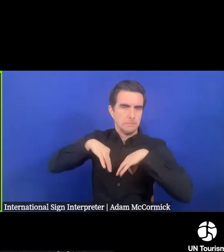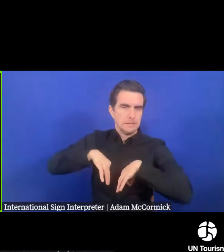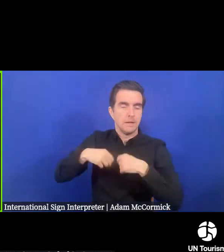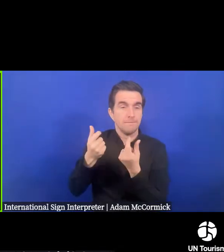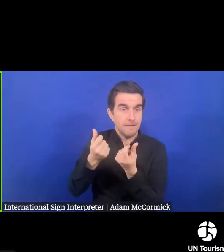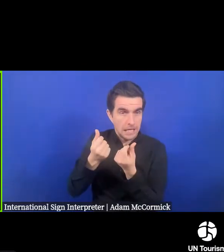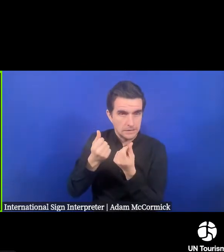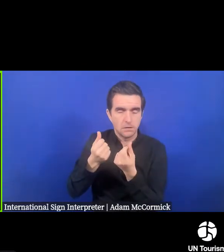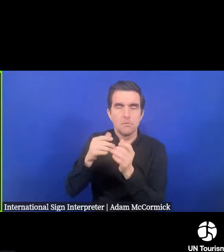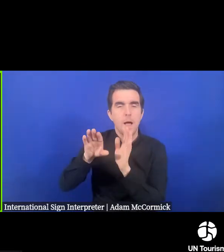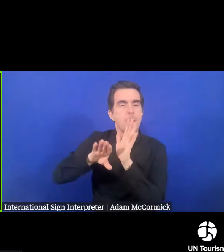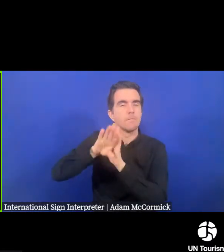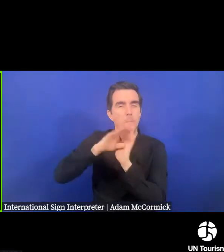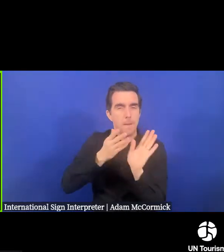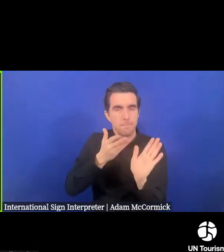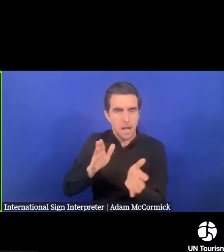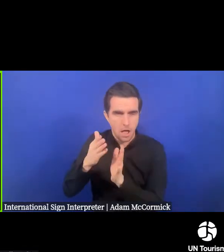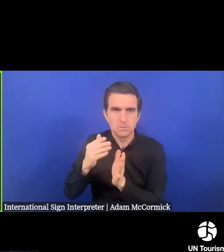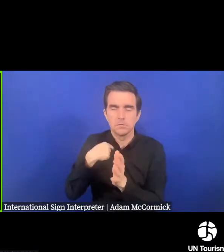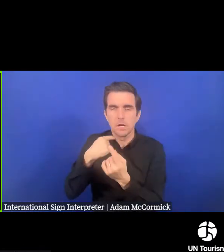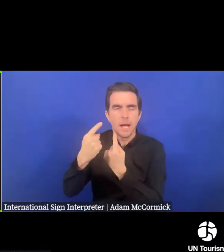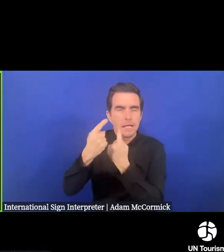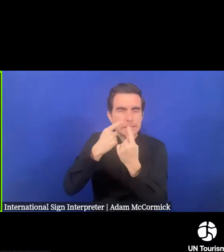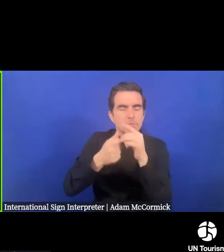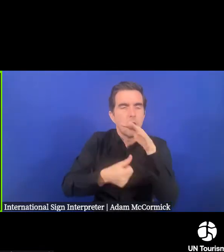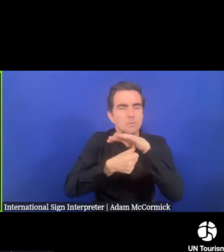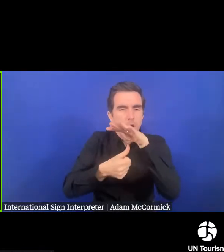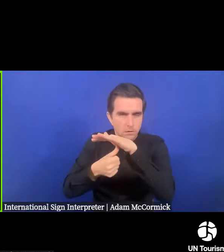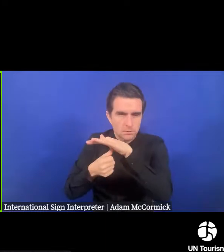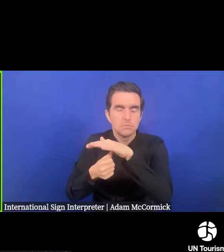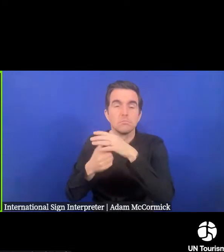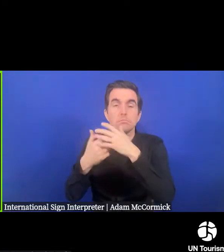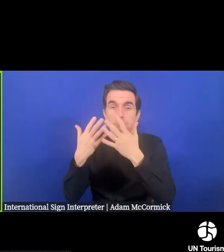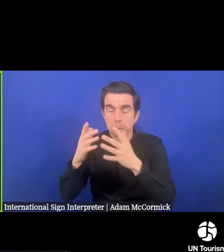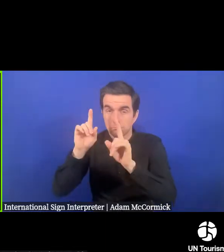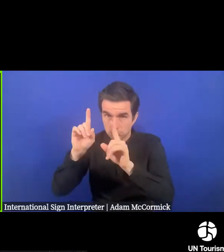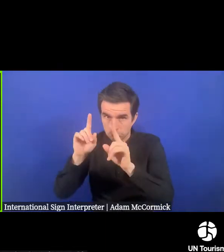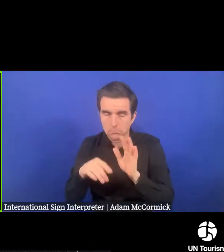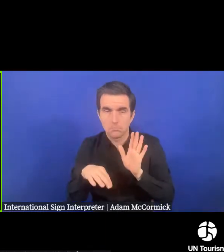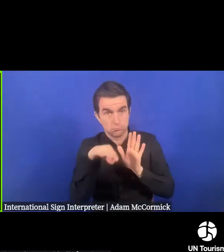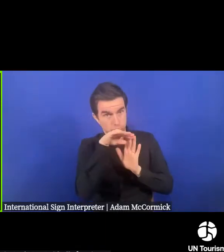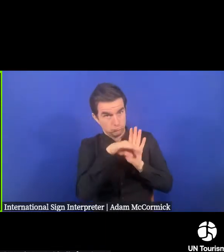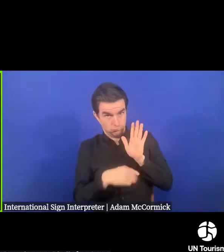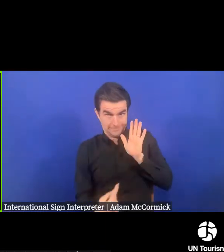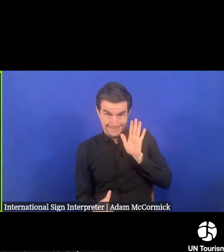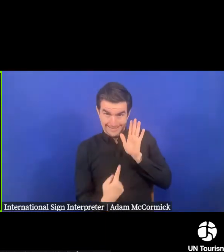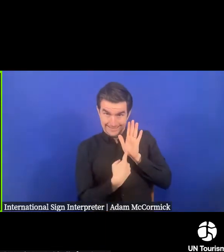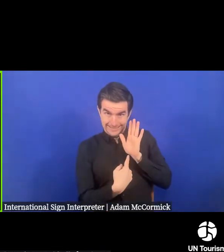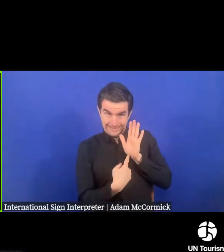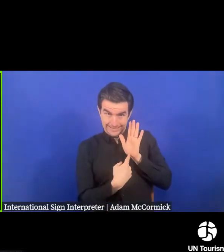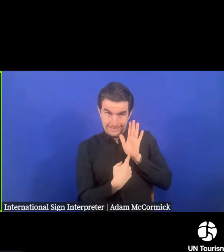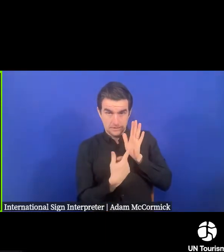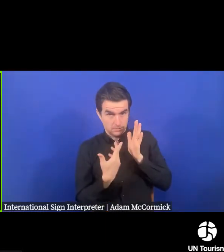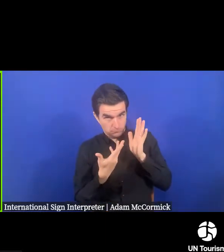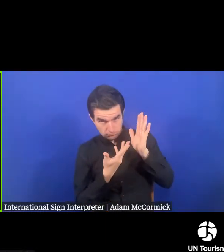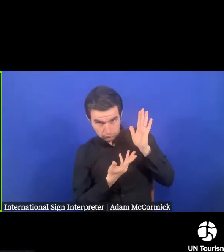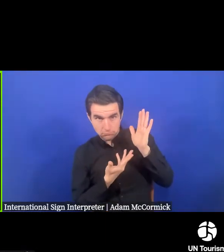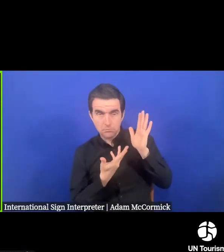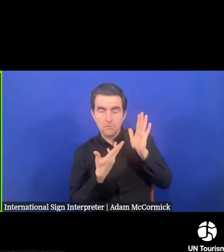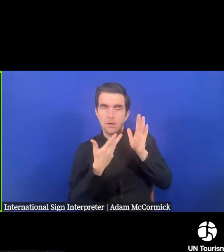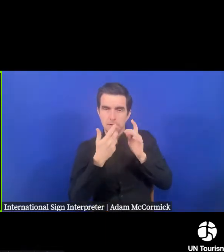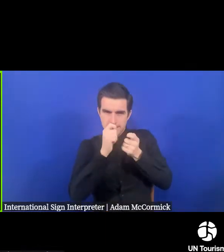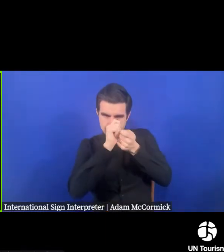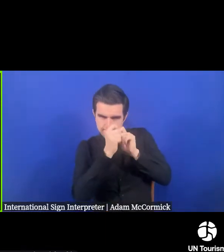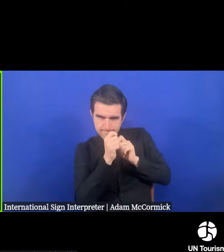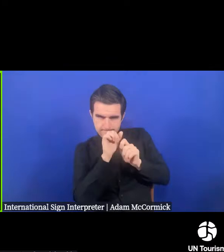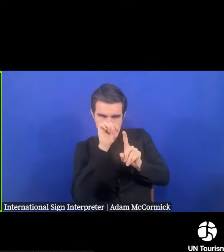allowed to even see it as it stands. Even with all of our input, we have not seen the document and won't be able to see it